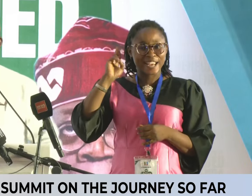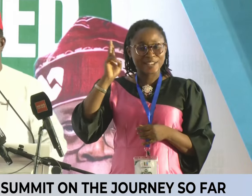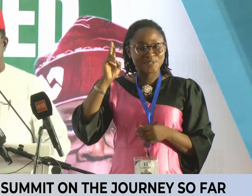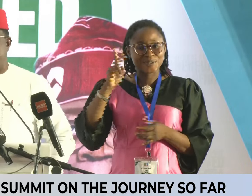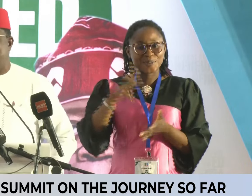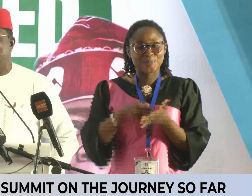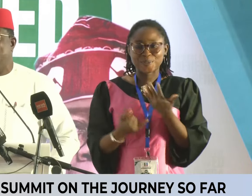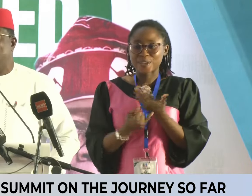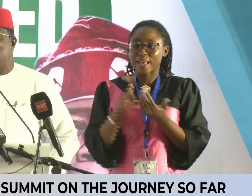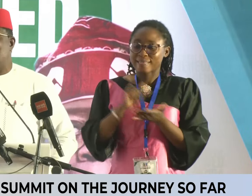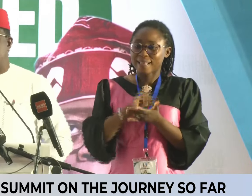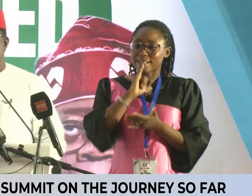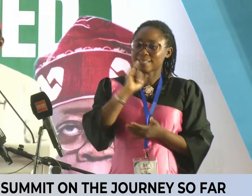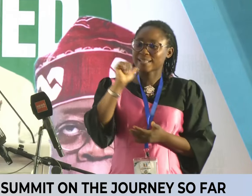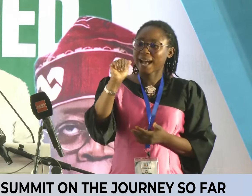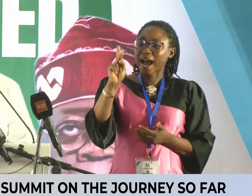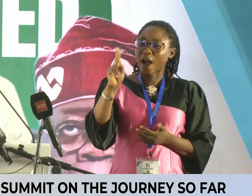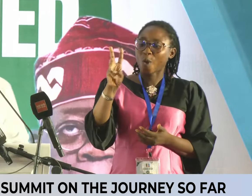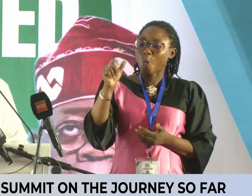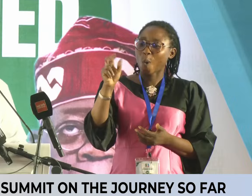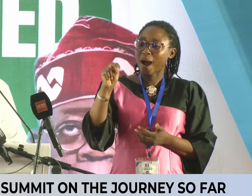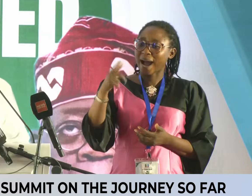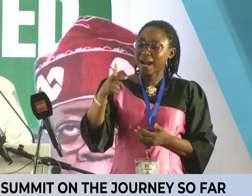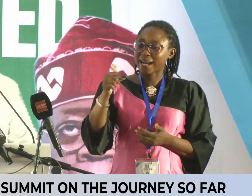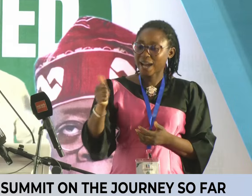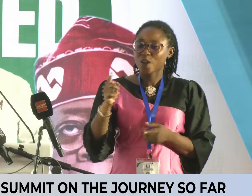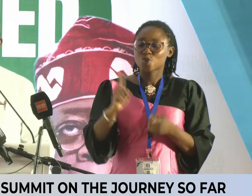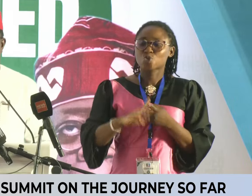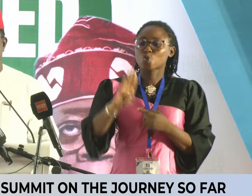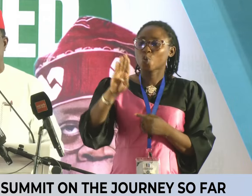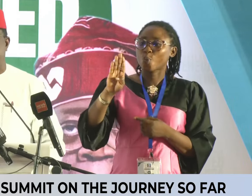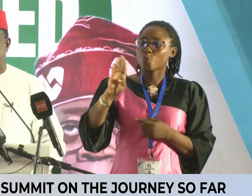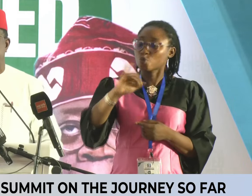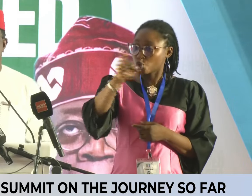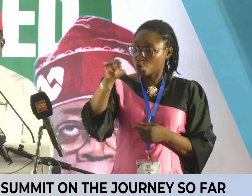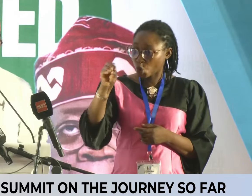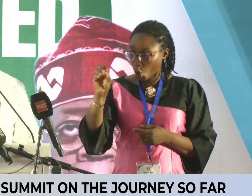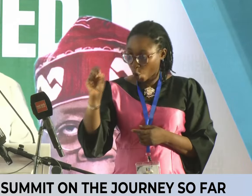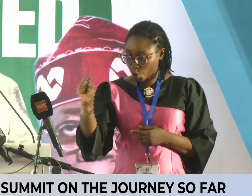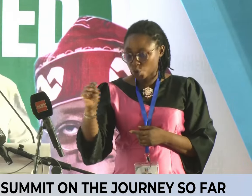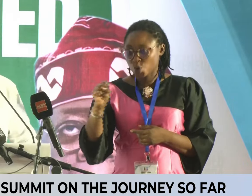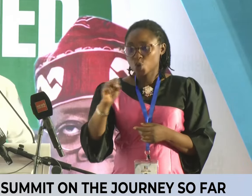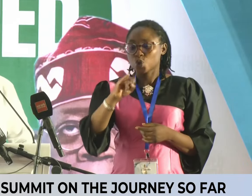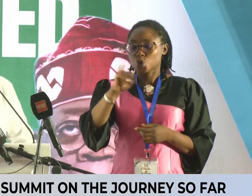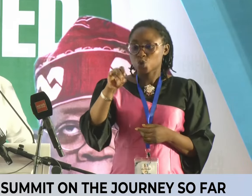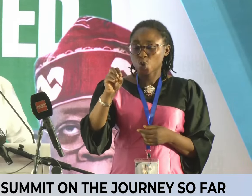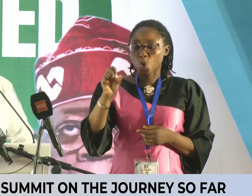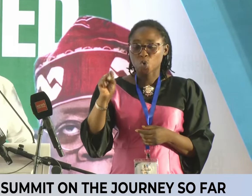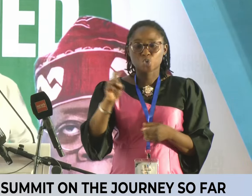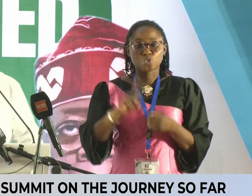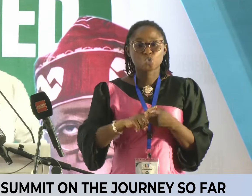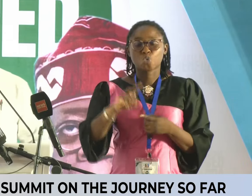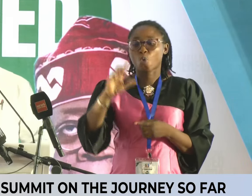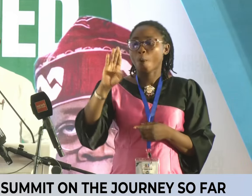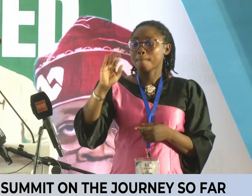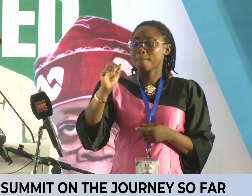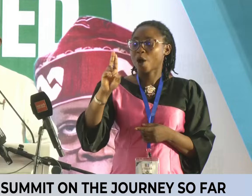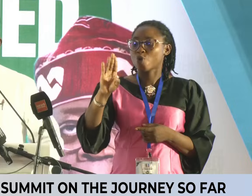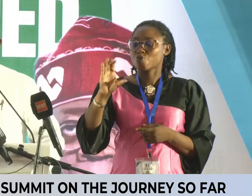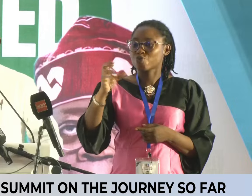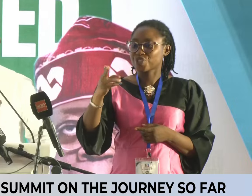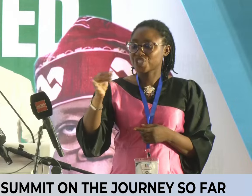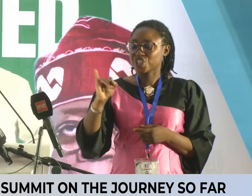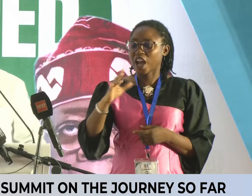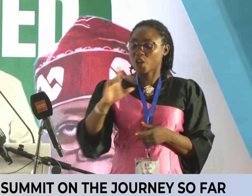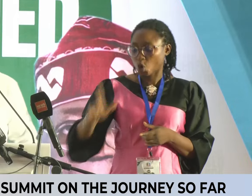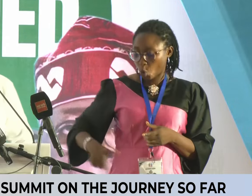is Akwanga to Bauchi, Akwanga to Jos, Jos to Bauchi and Gombe. And we are